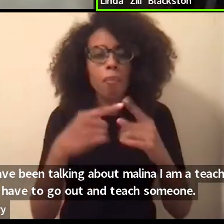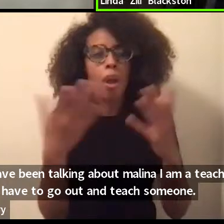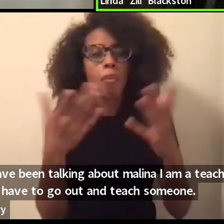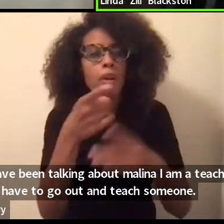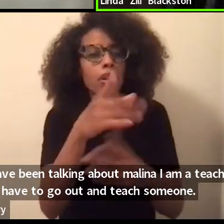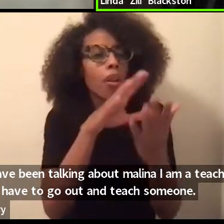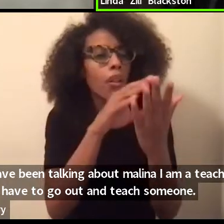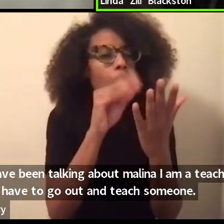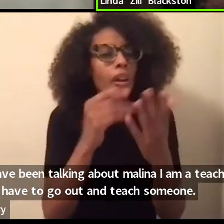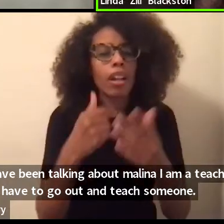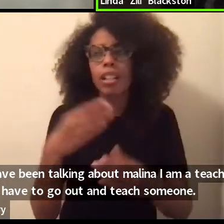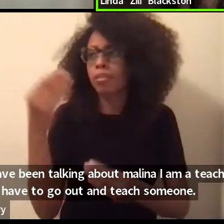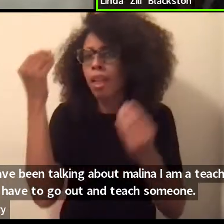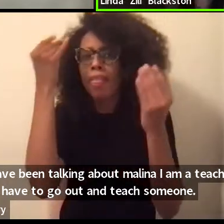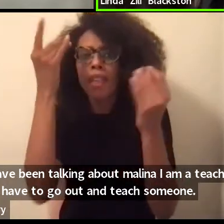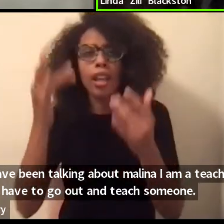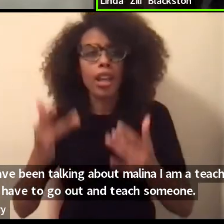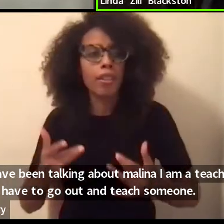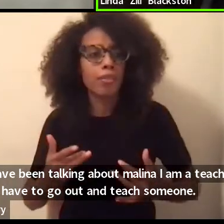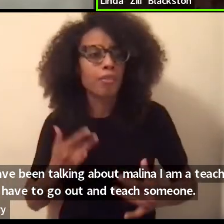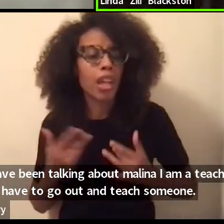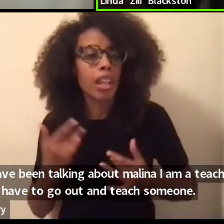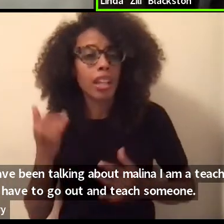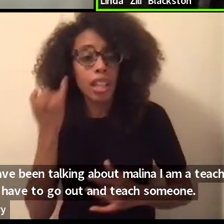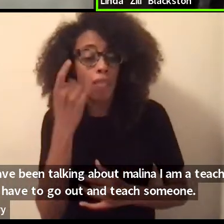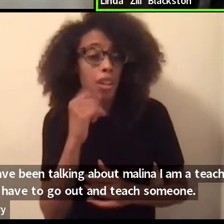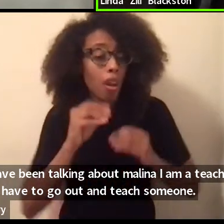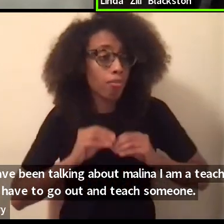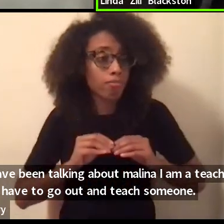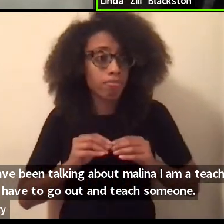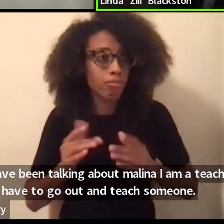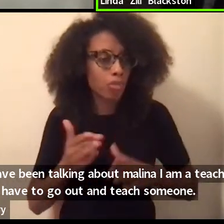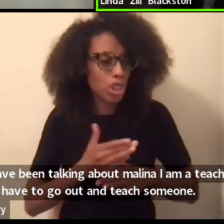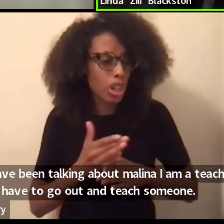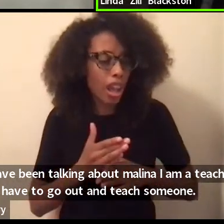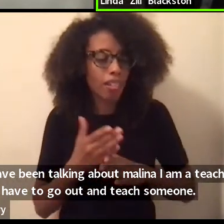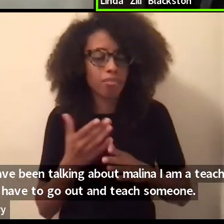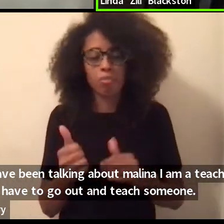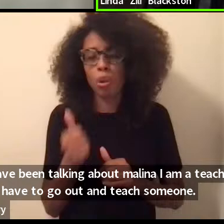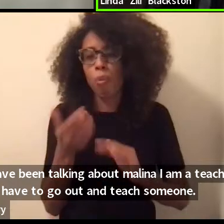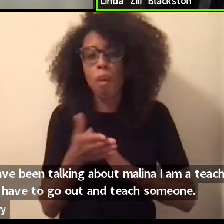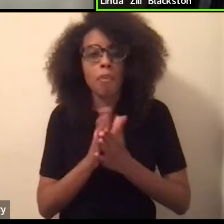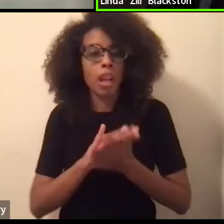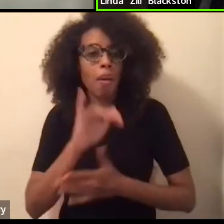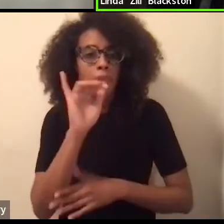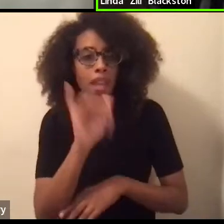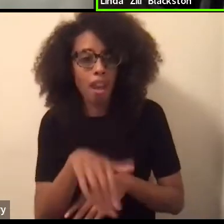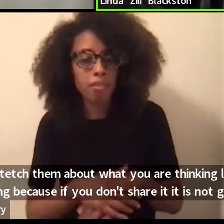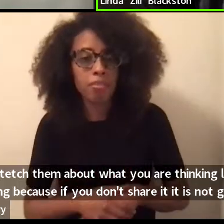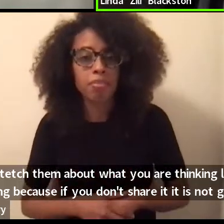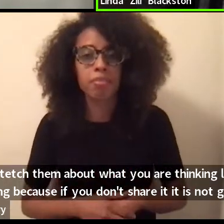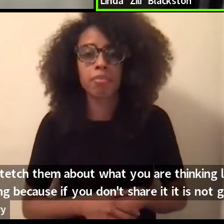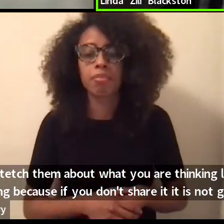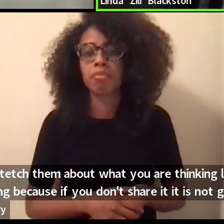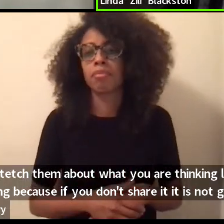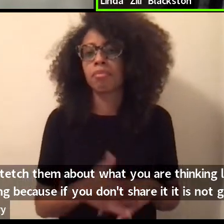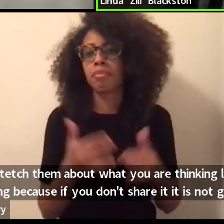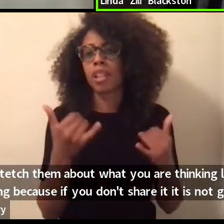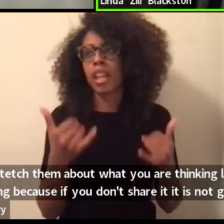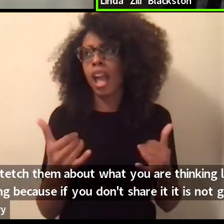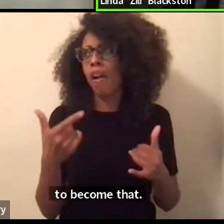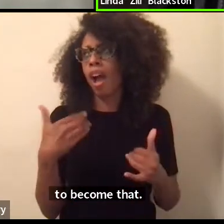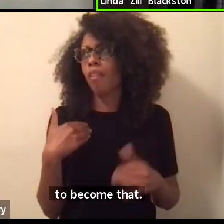you're feeling, because if you don't share it, it's not going to become that. I have now,